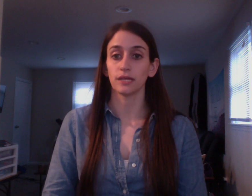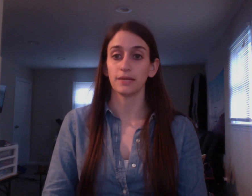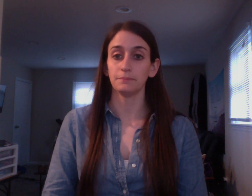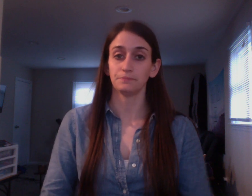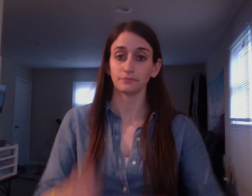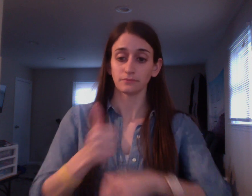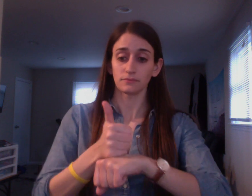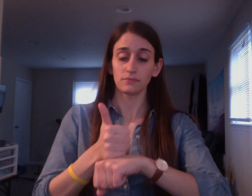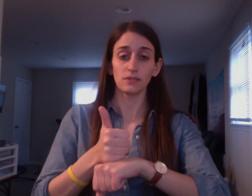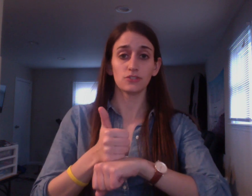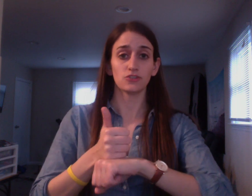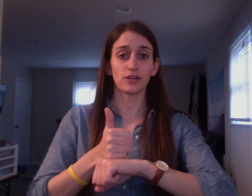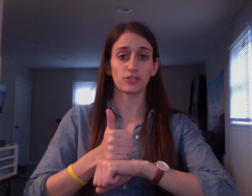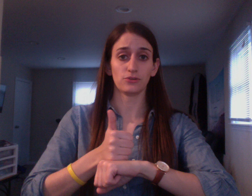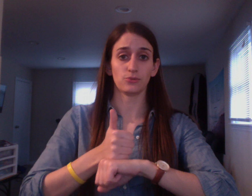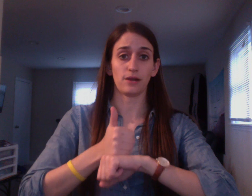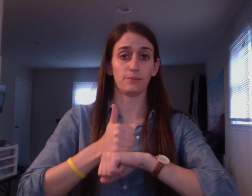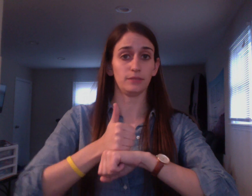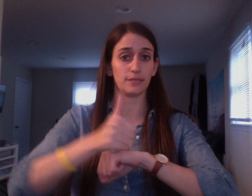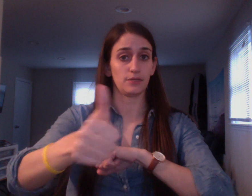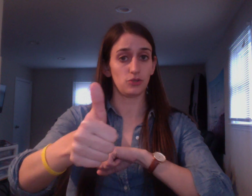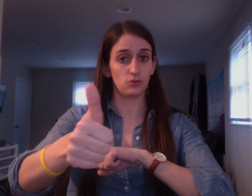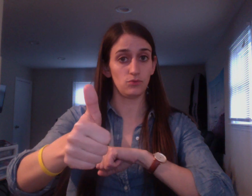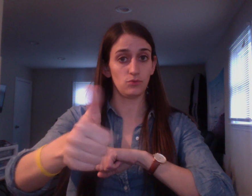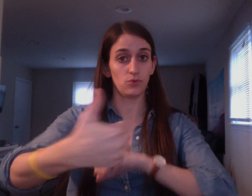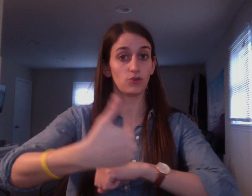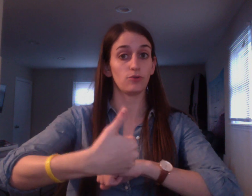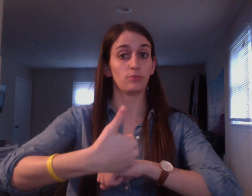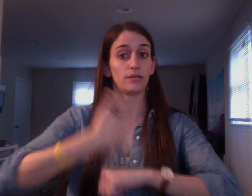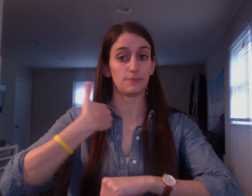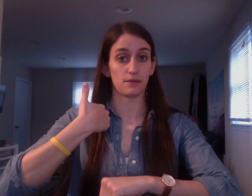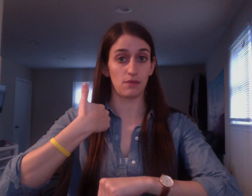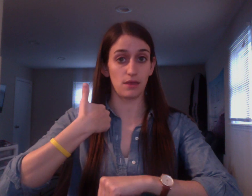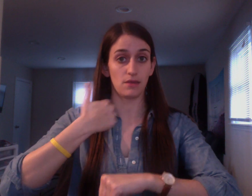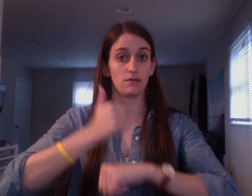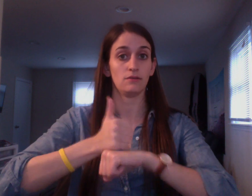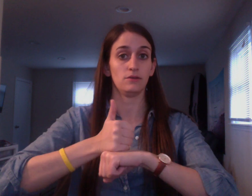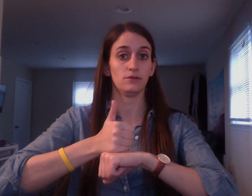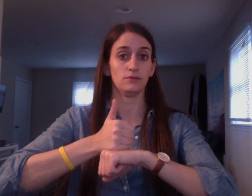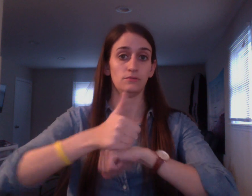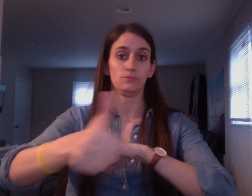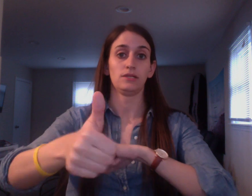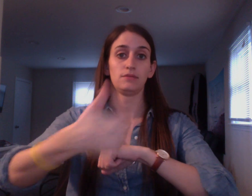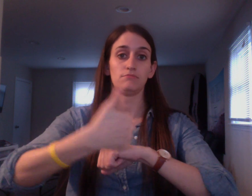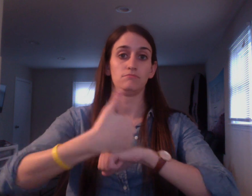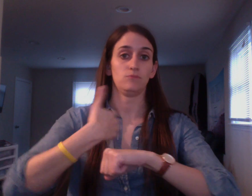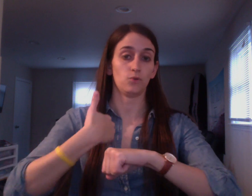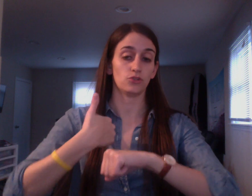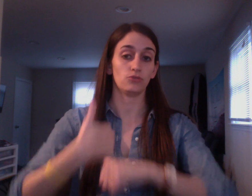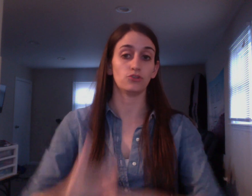blame is directional. So I'm blaming you, or you're blaming me. Blame, or to